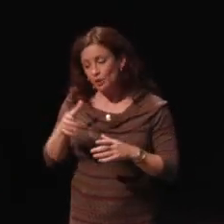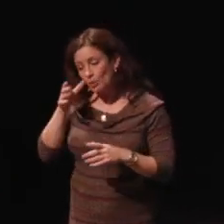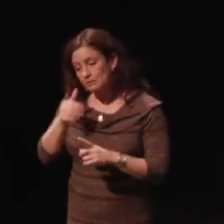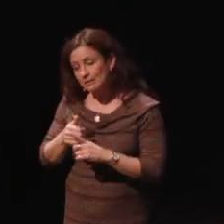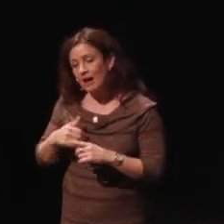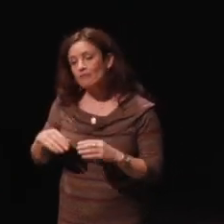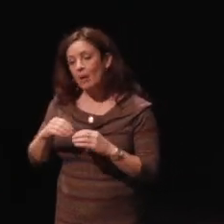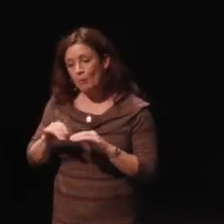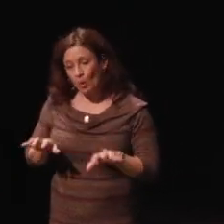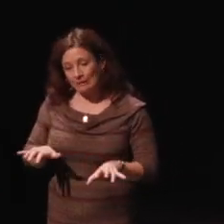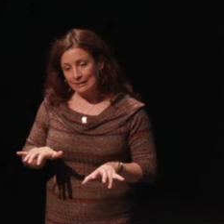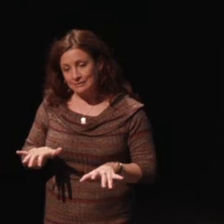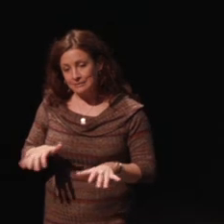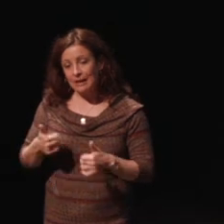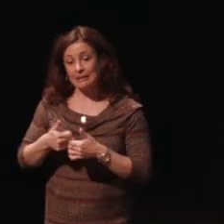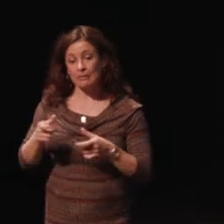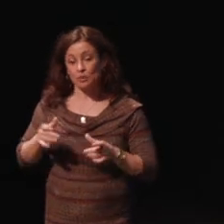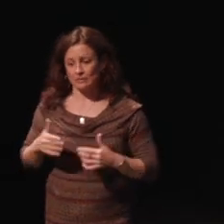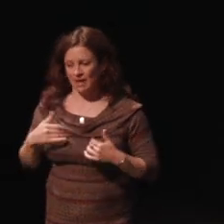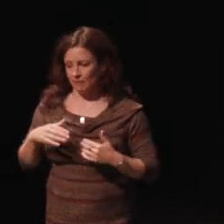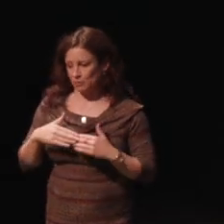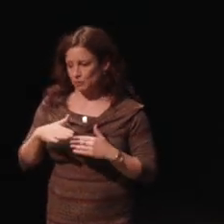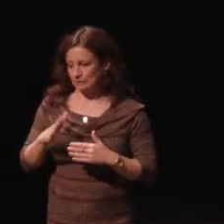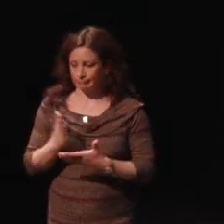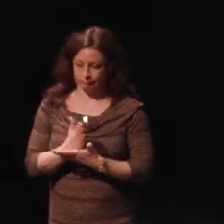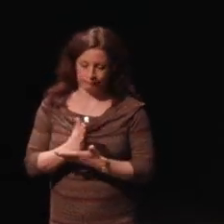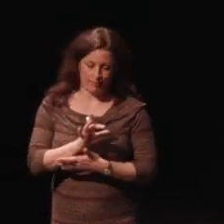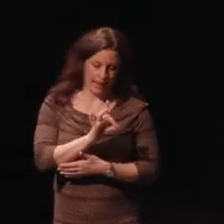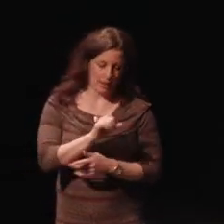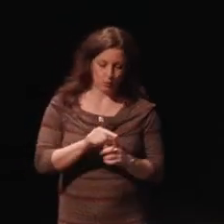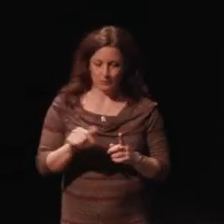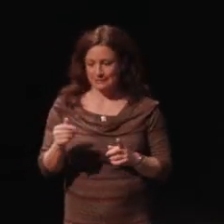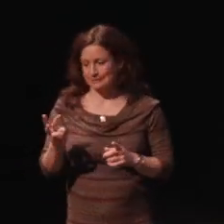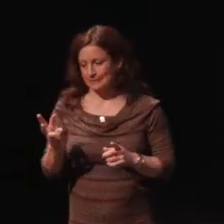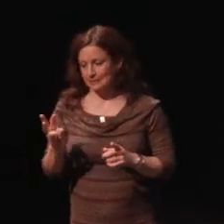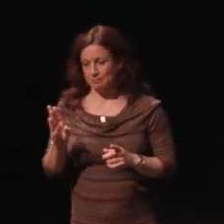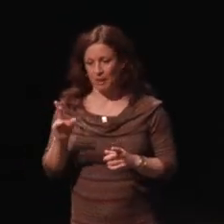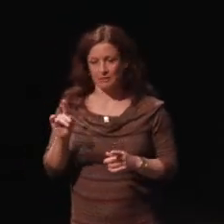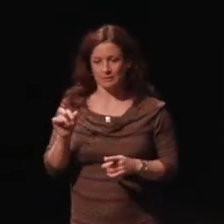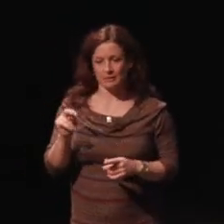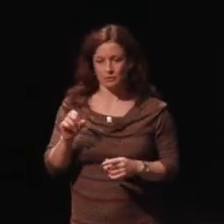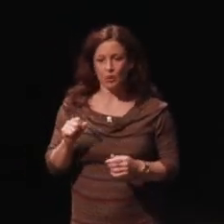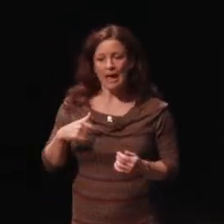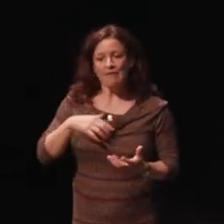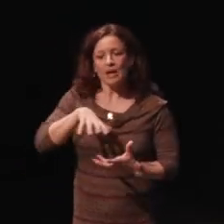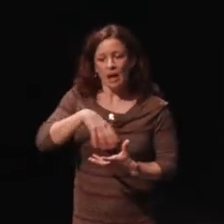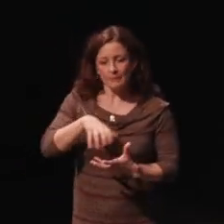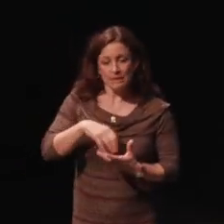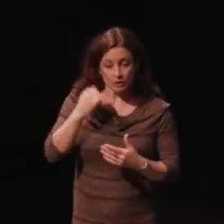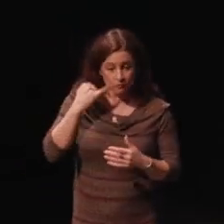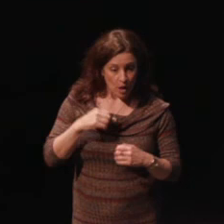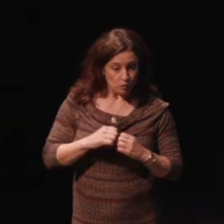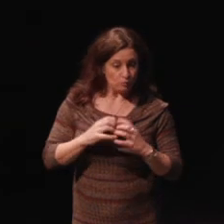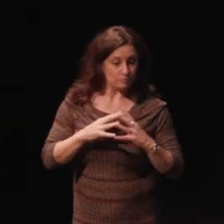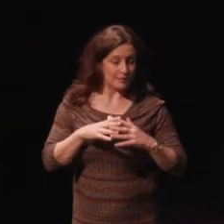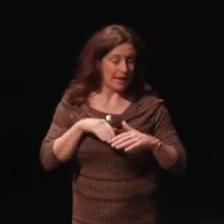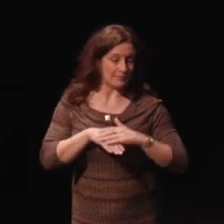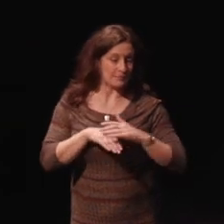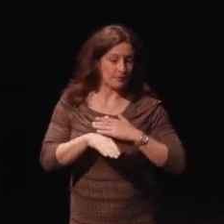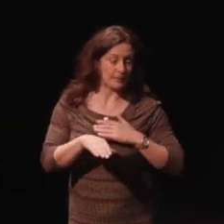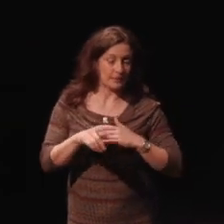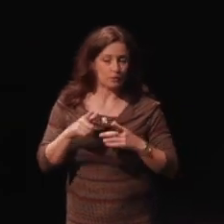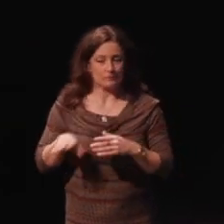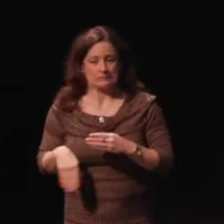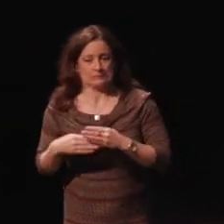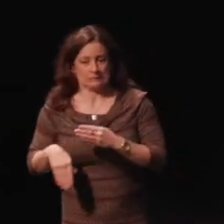controllers have, between 8 and 16 buttons. So there is a combination you can find if you want to make your game accessible to get that extra information